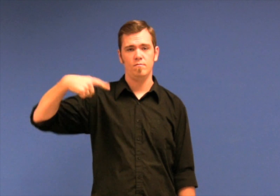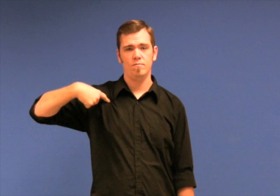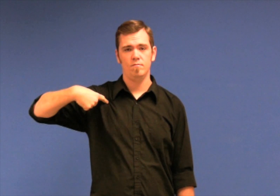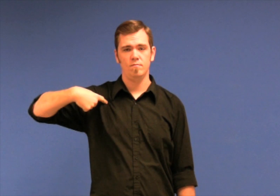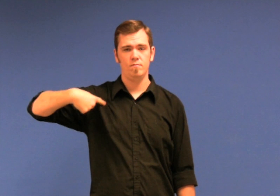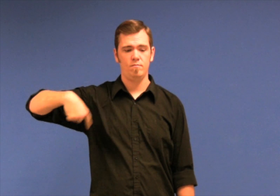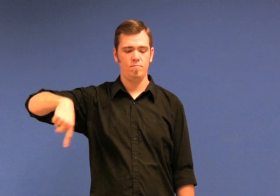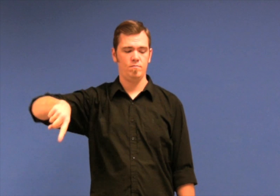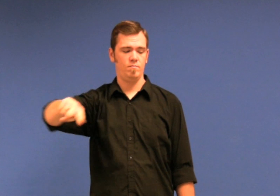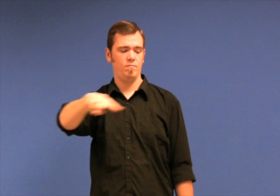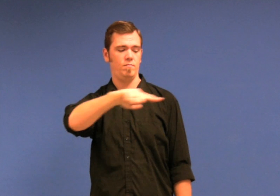We.